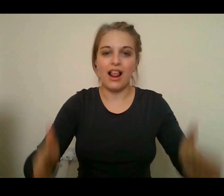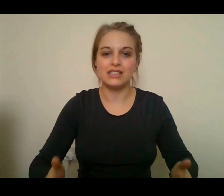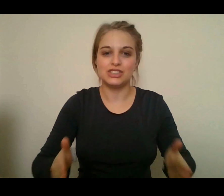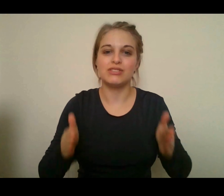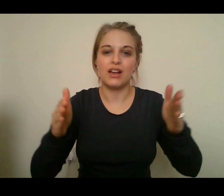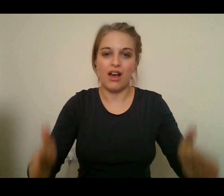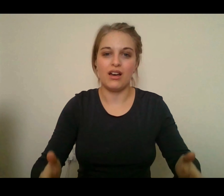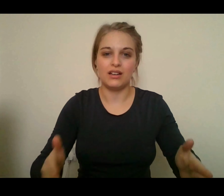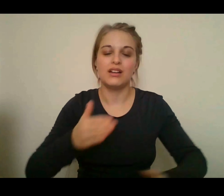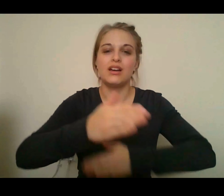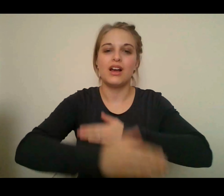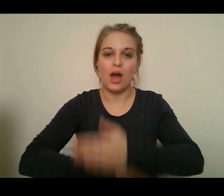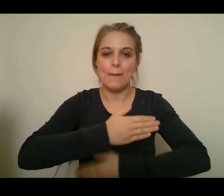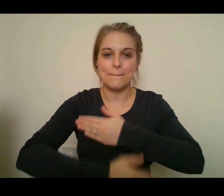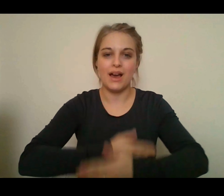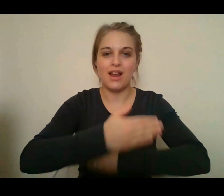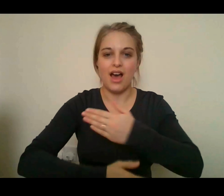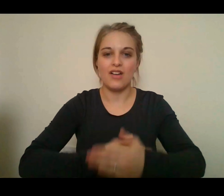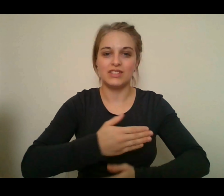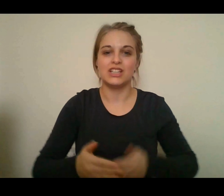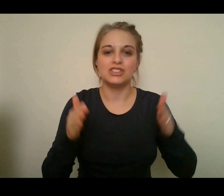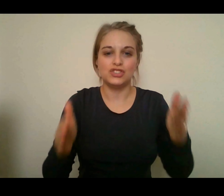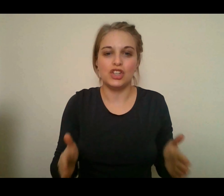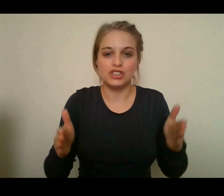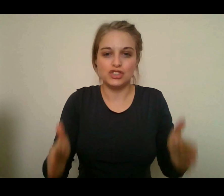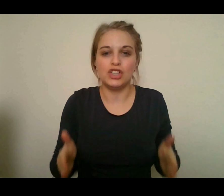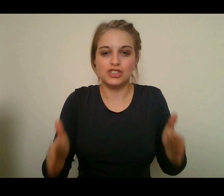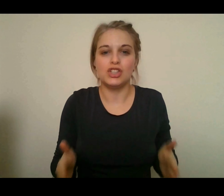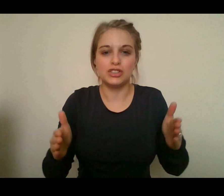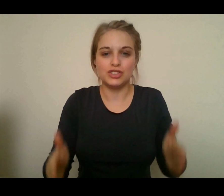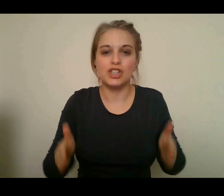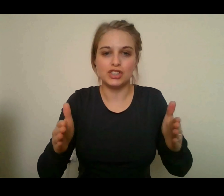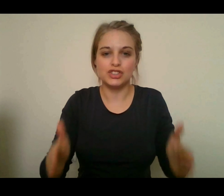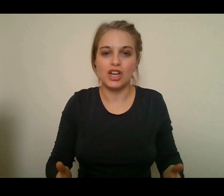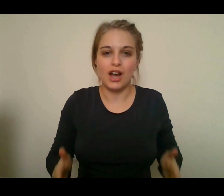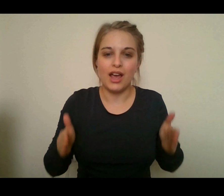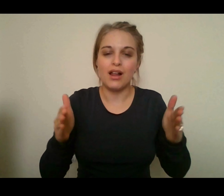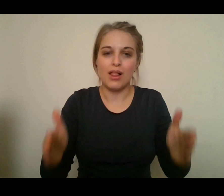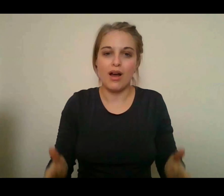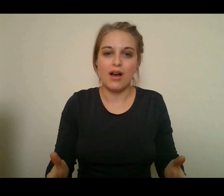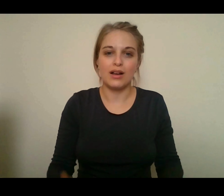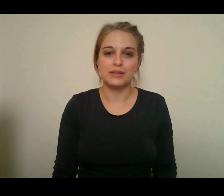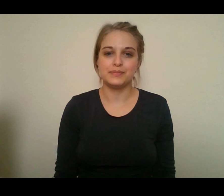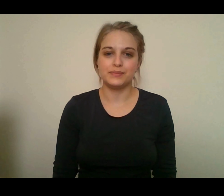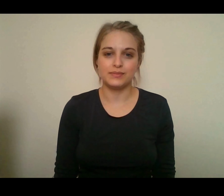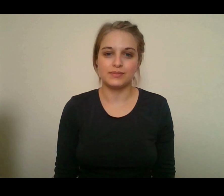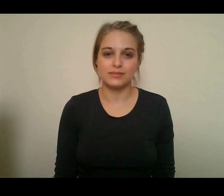Harvester, clattering on. Combine Harvester, chug, chug, chug, chug, chugging